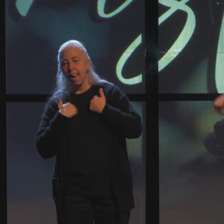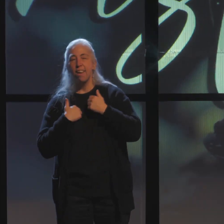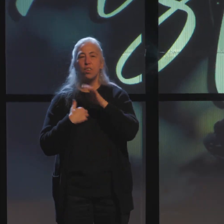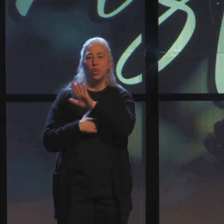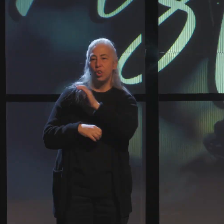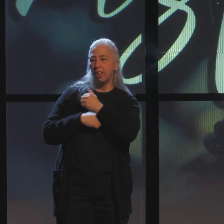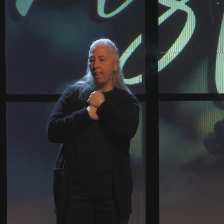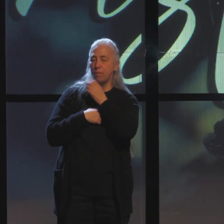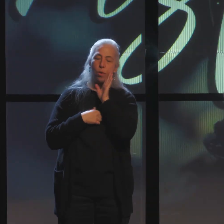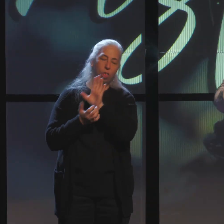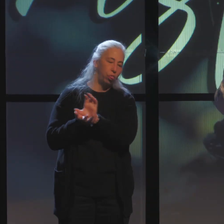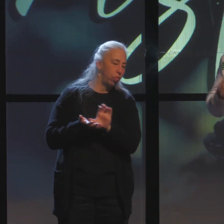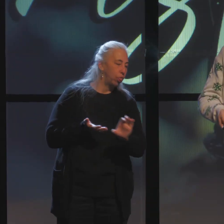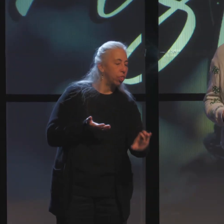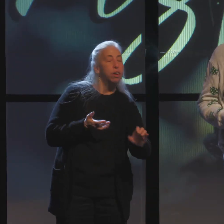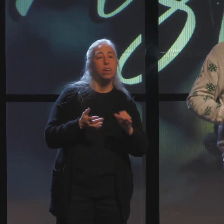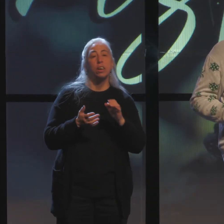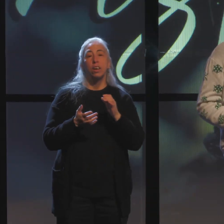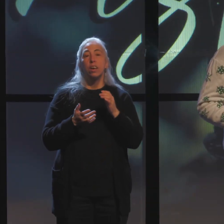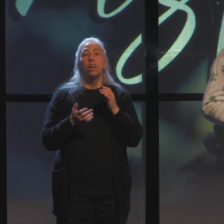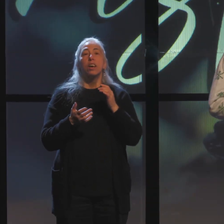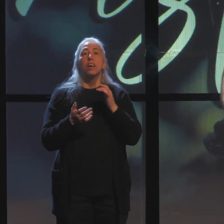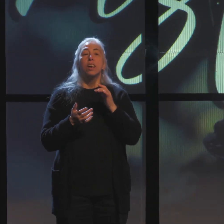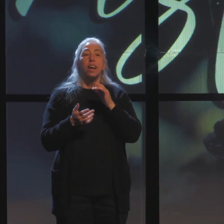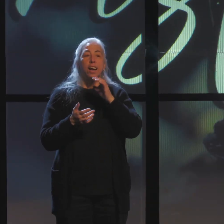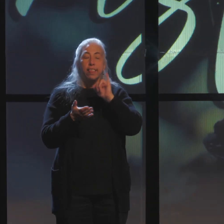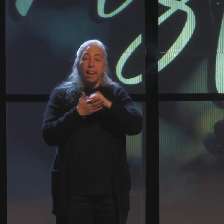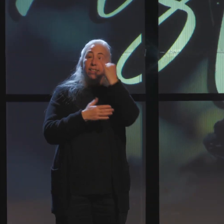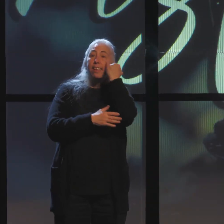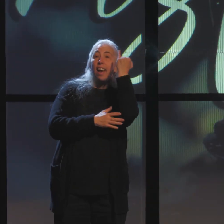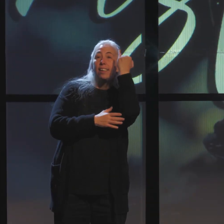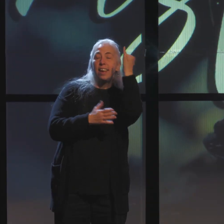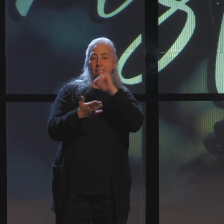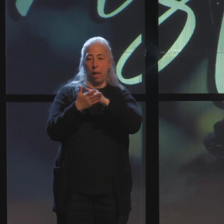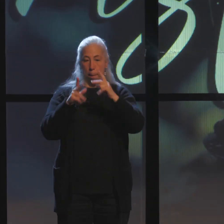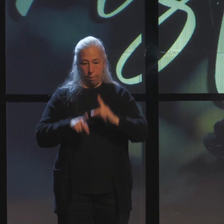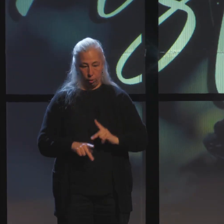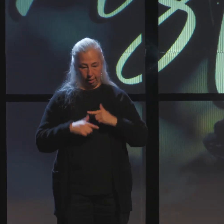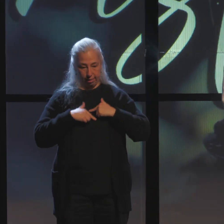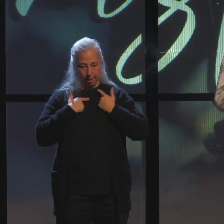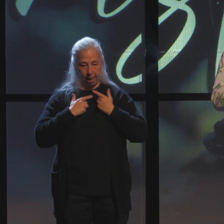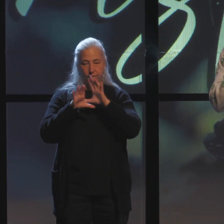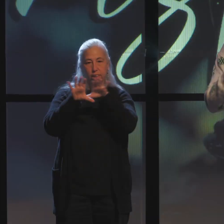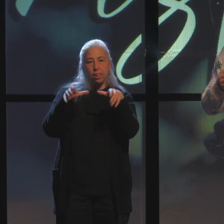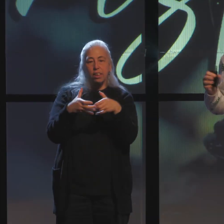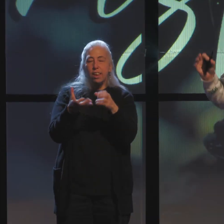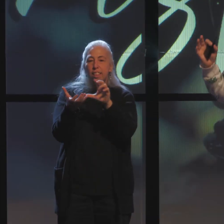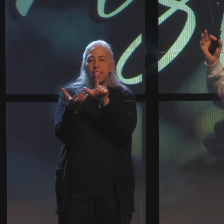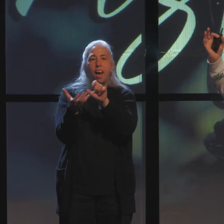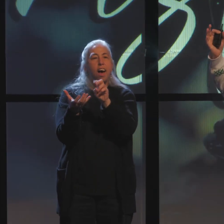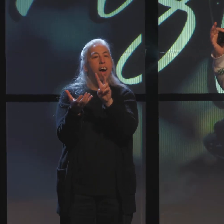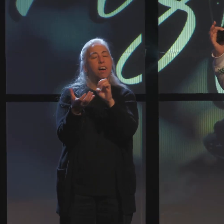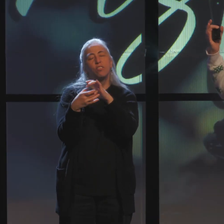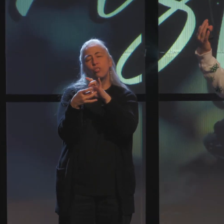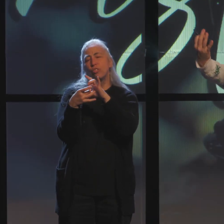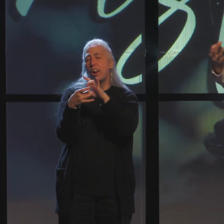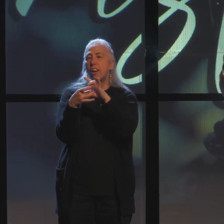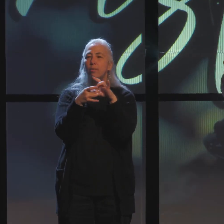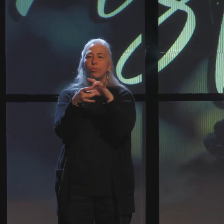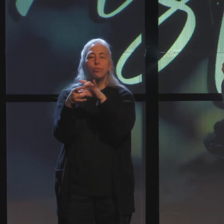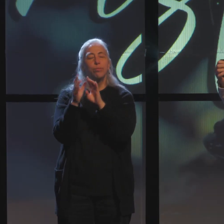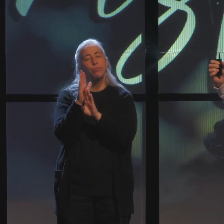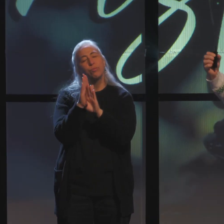until she's broke inside. Right? It's this idea, right, that the story of this person's life is this love that they have, that they share. And it